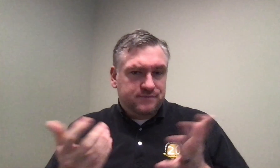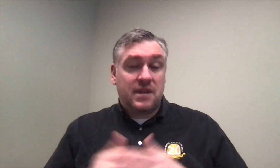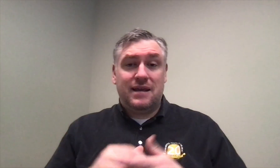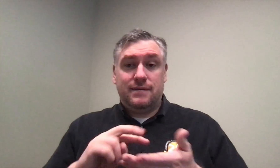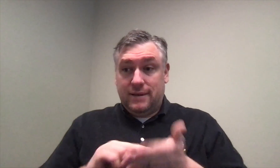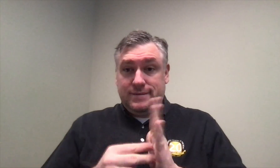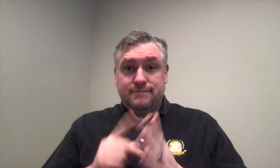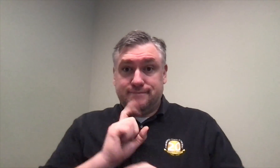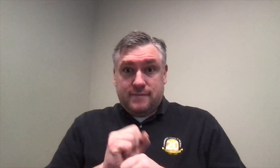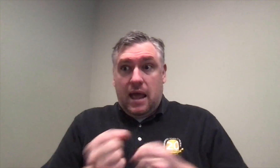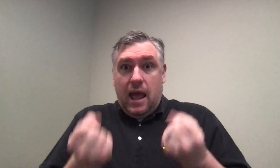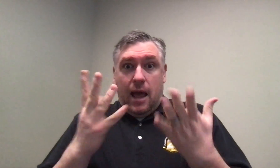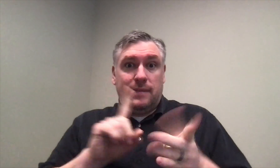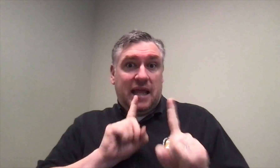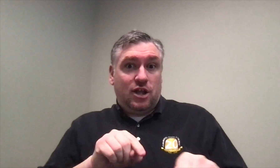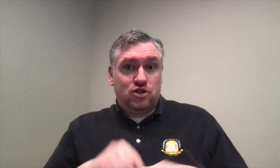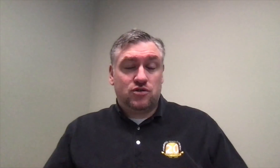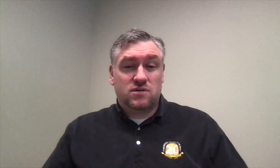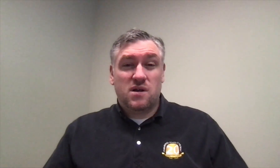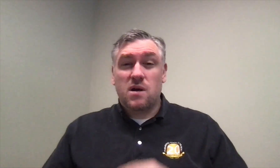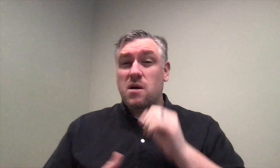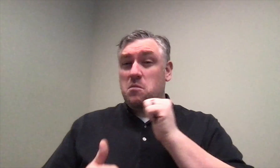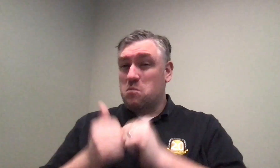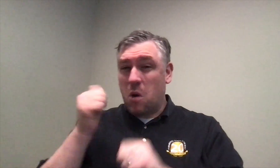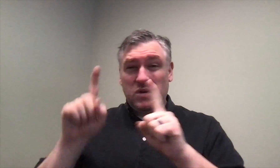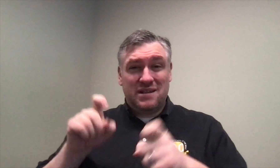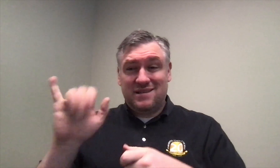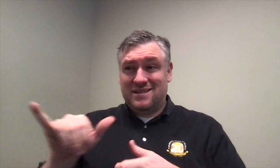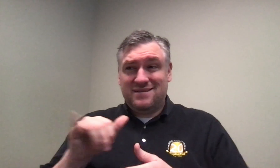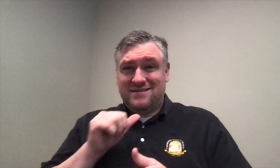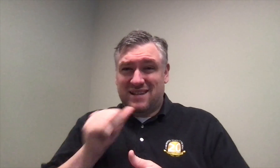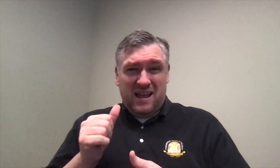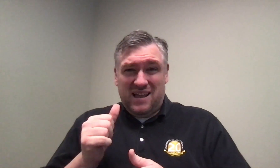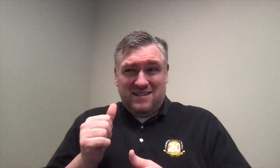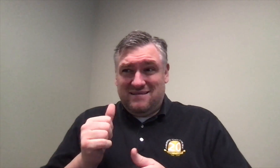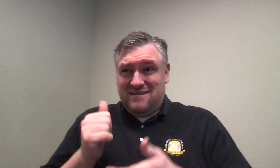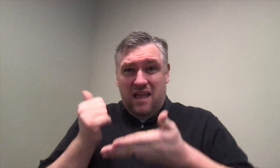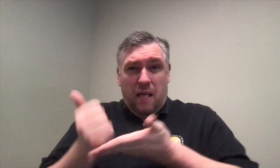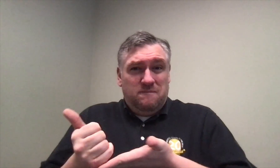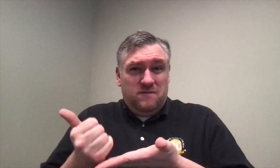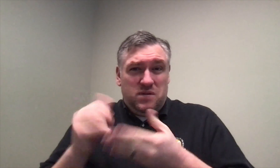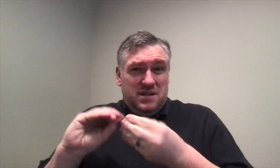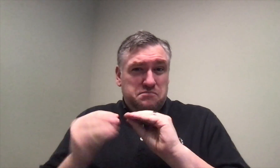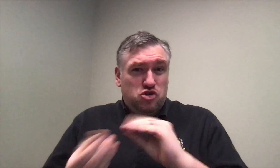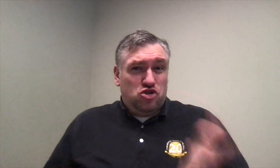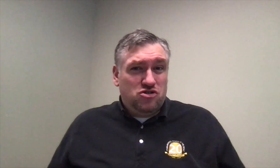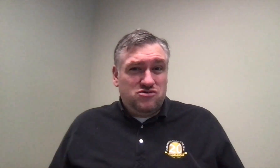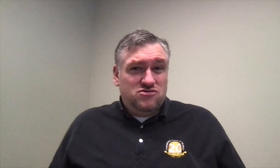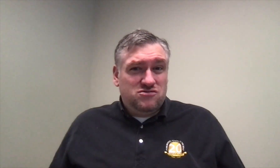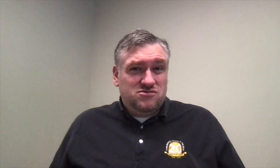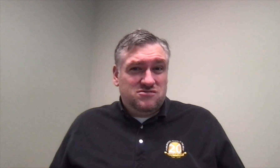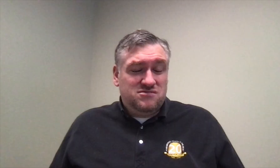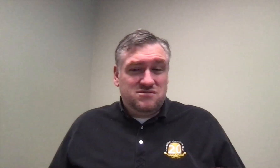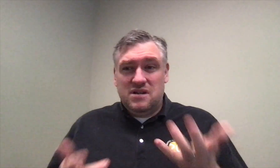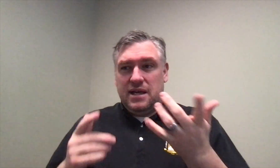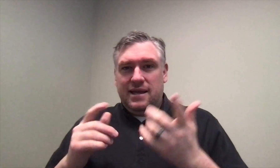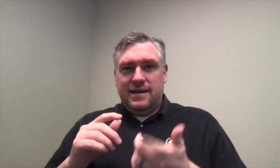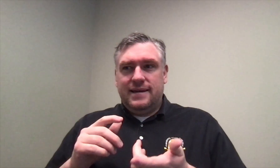So what does a raw score mean? That's how many they answered correctly. So on some tests, that's really not a helpful number. It